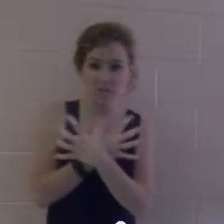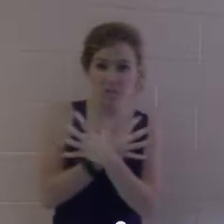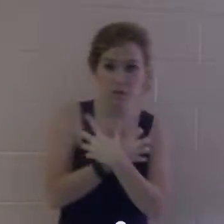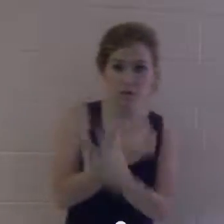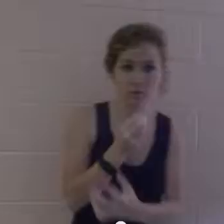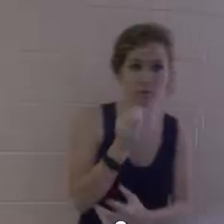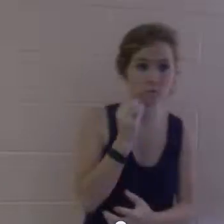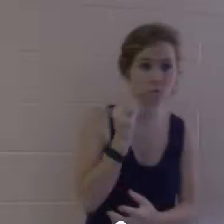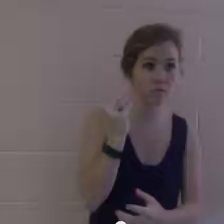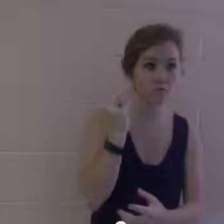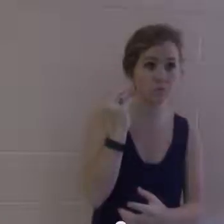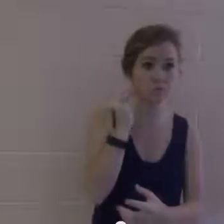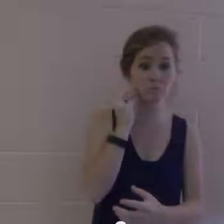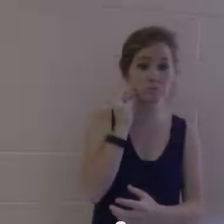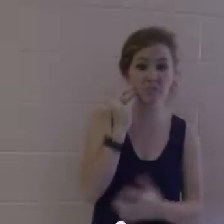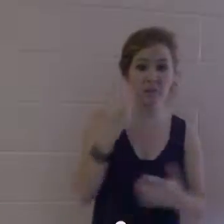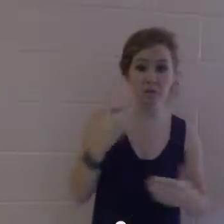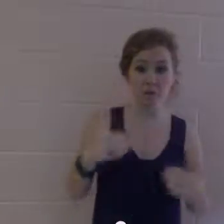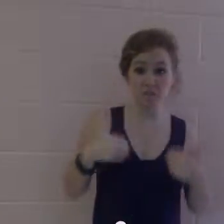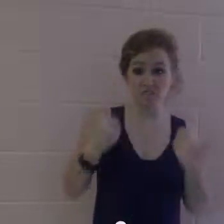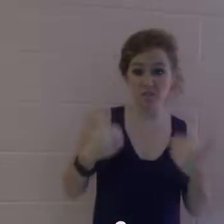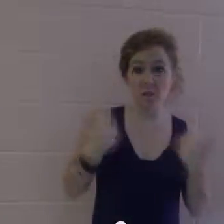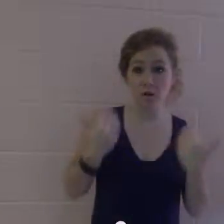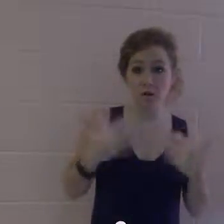and there's a home of bears